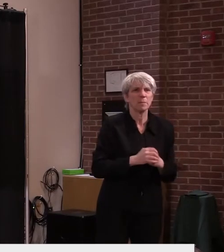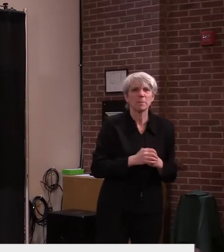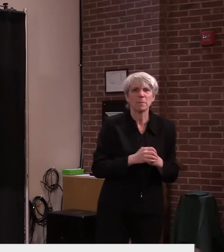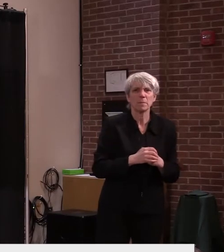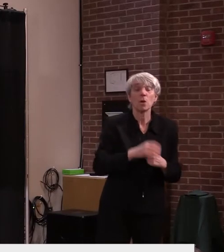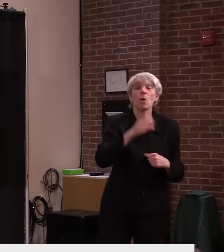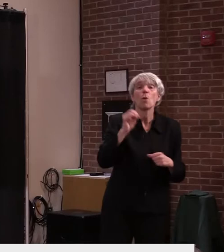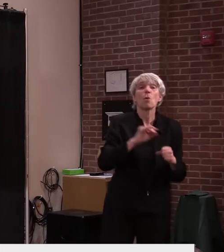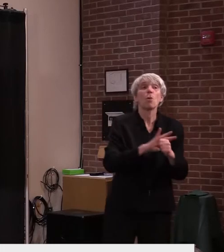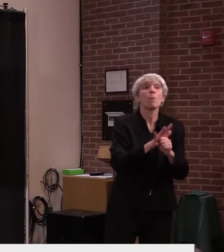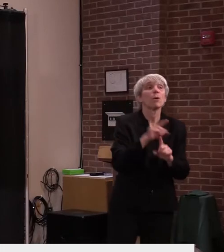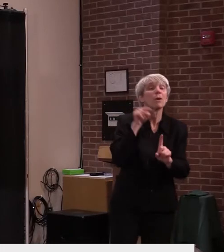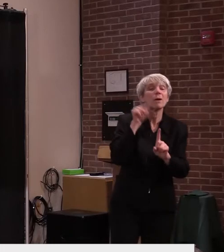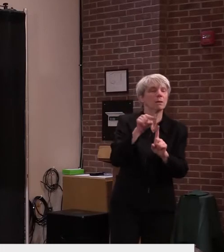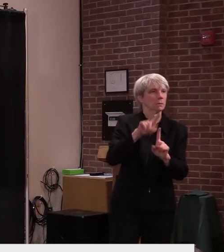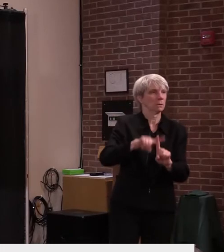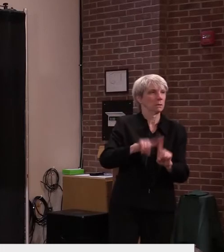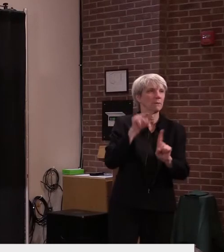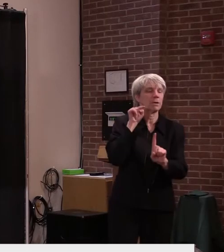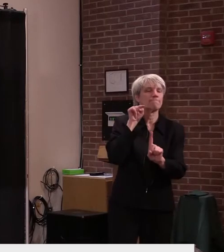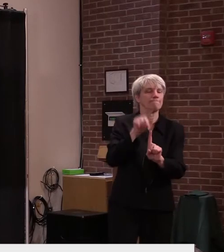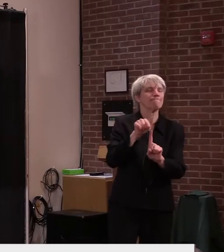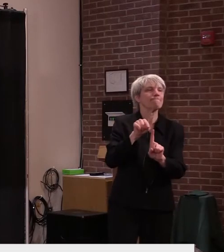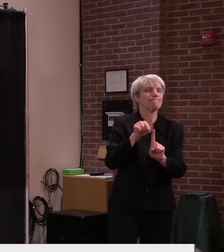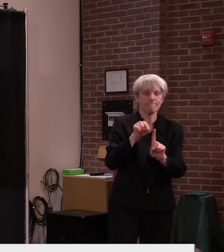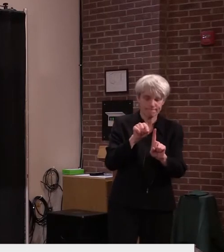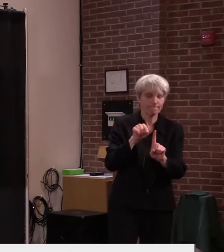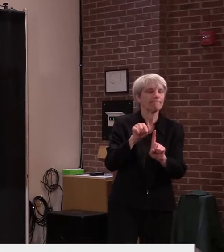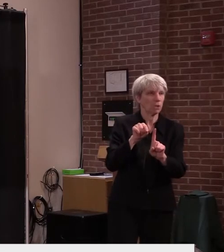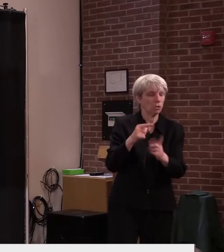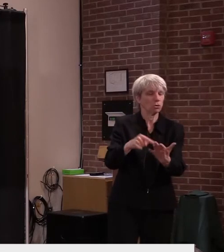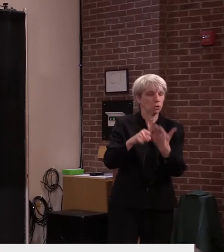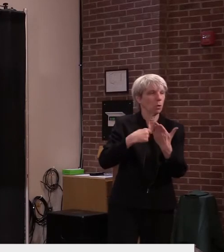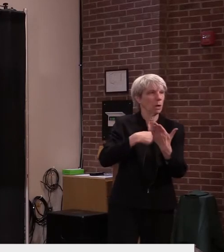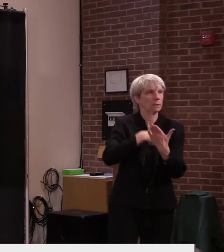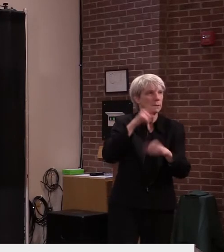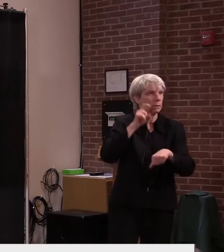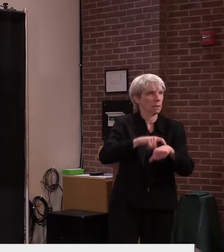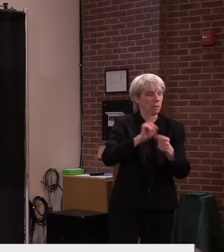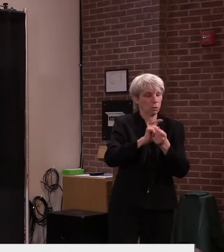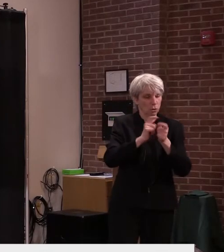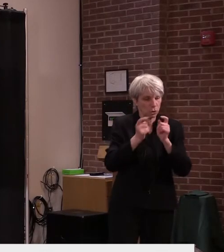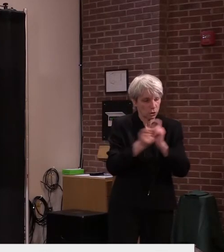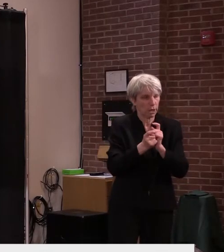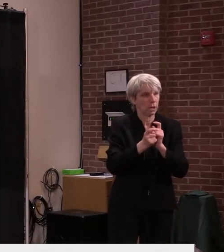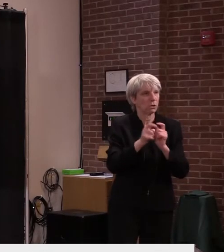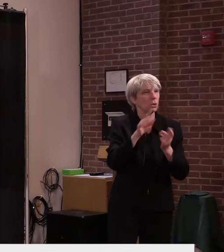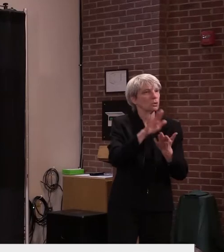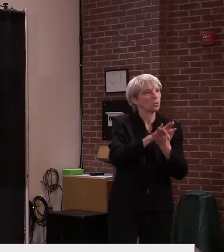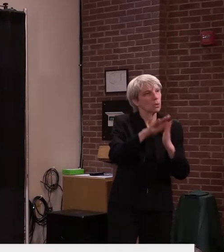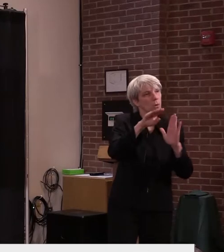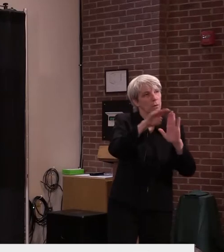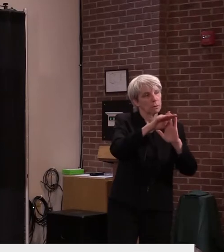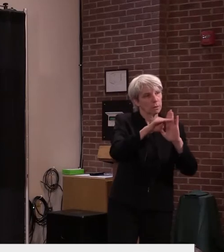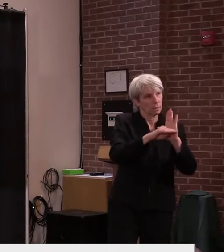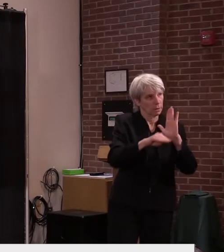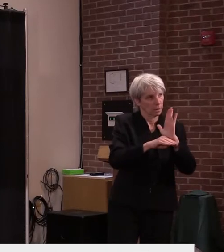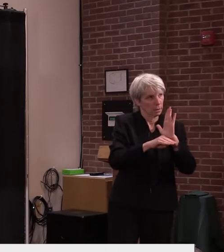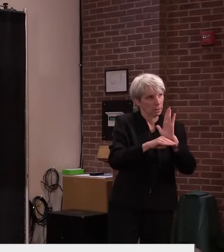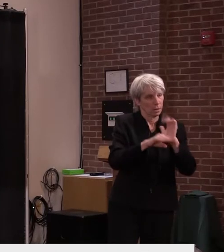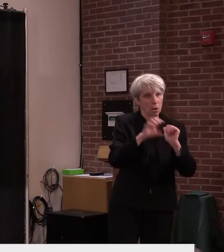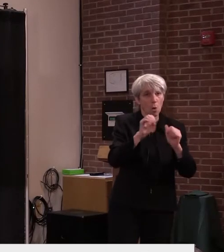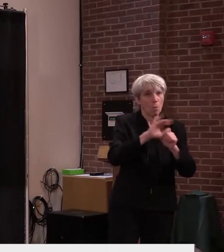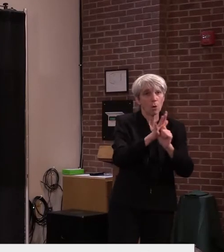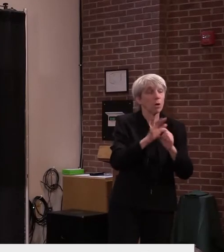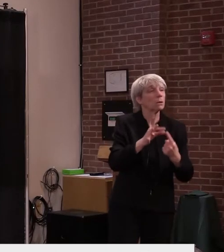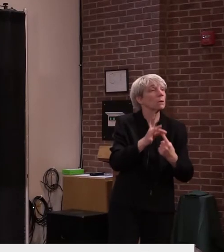that form the backdrop for why a change in our school guidance makes sense now. The variant's highly contagious,